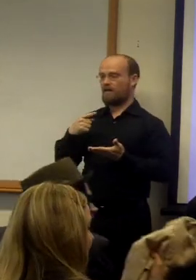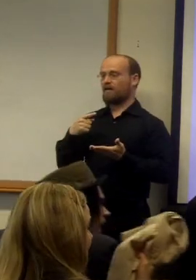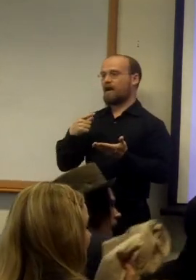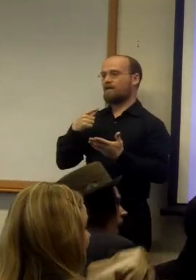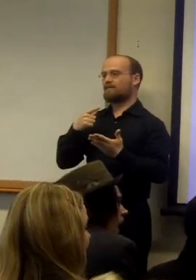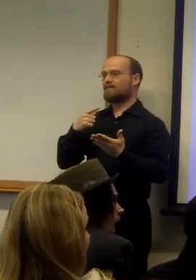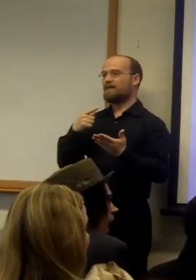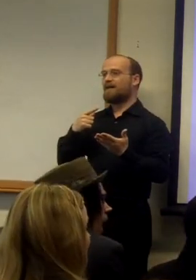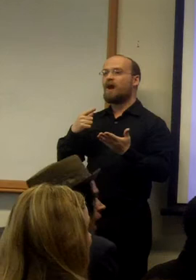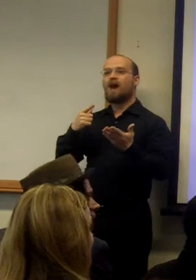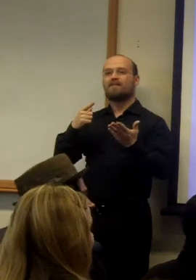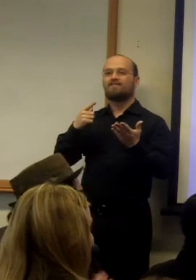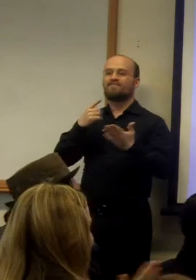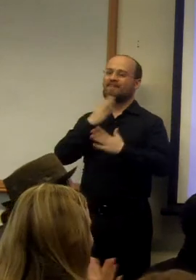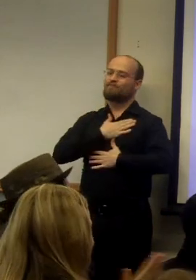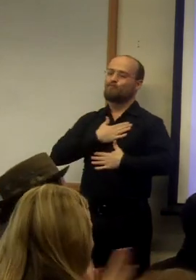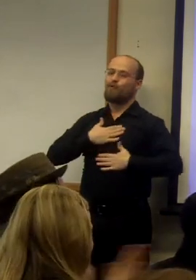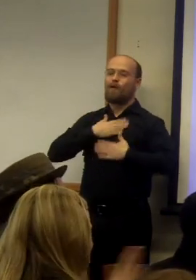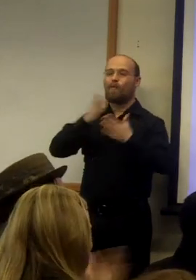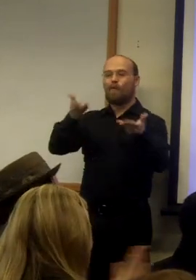Jamaal Trey Jackson.